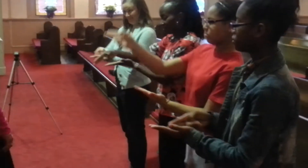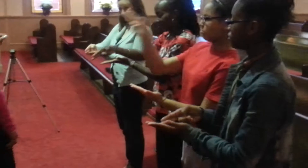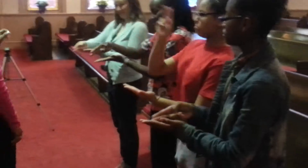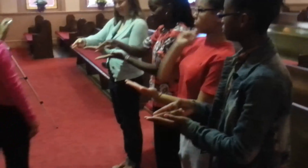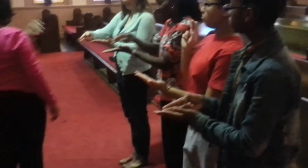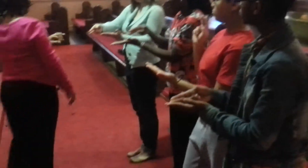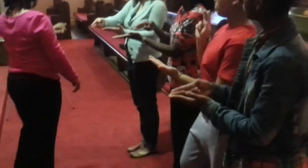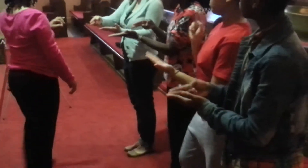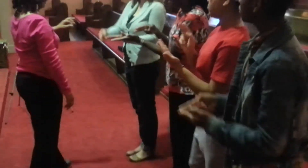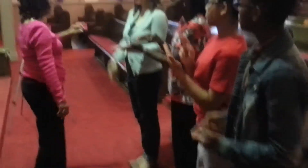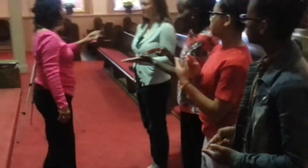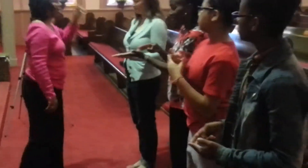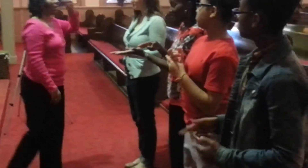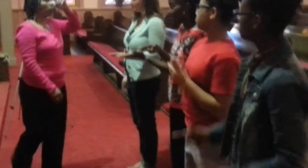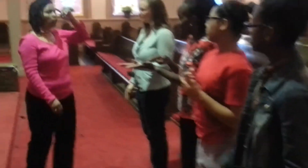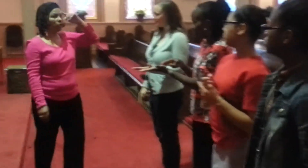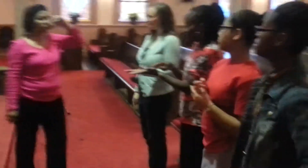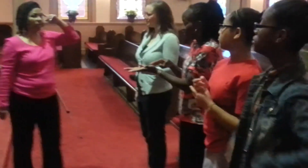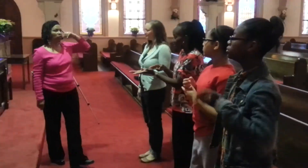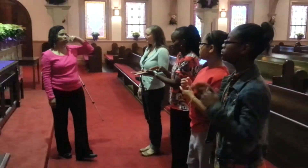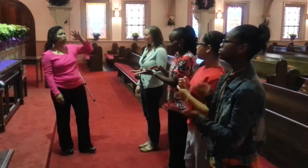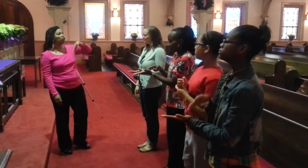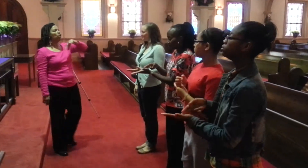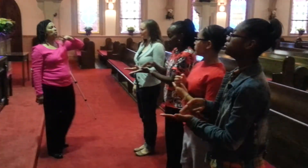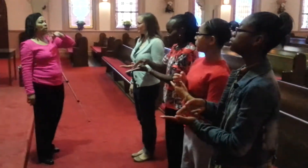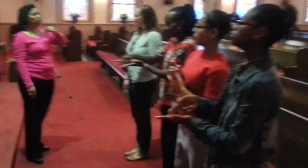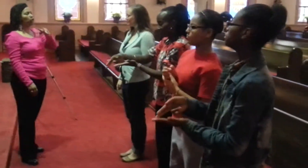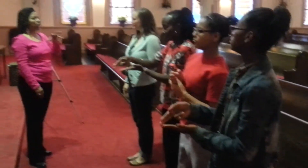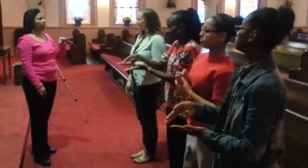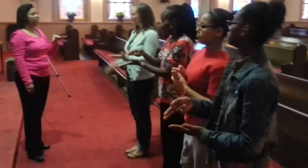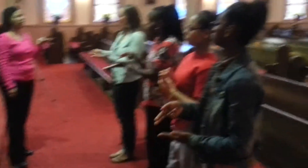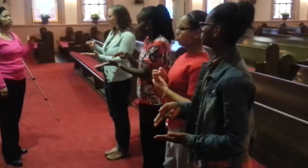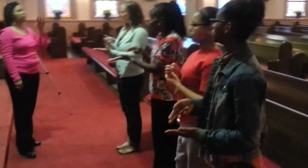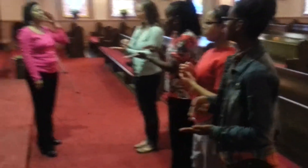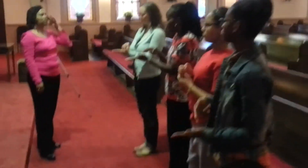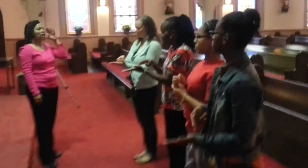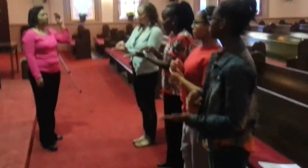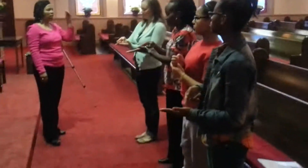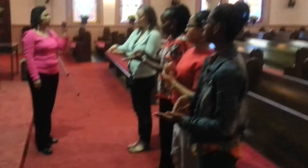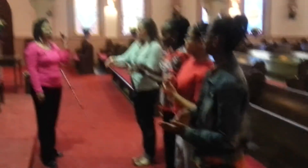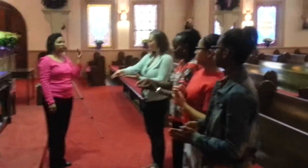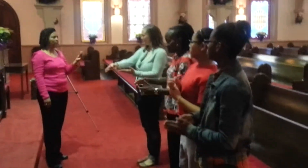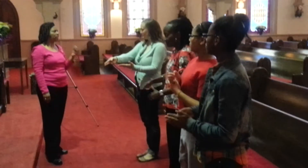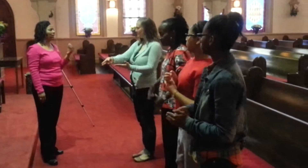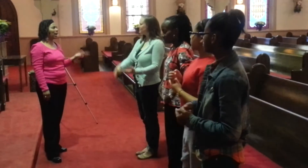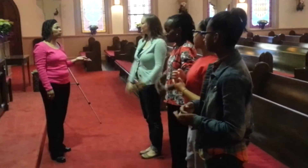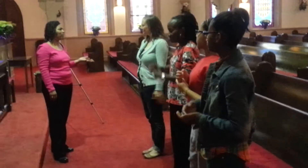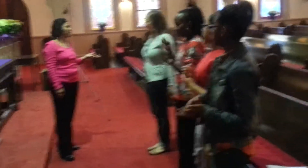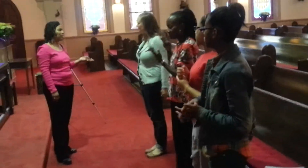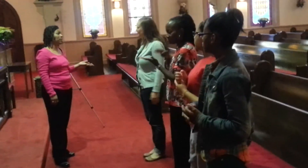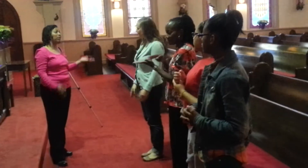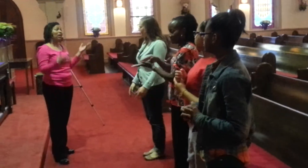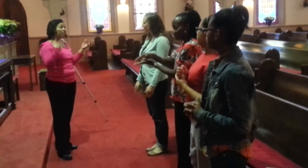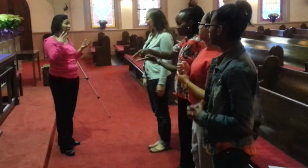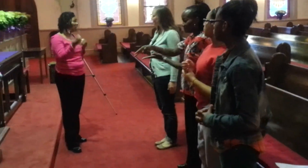you how to make a sign? Okay, that's what you need to be able to do. You practice your ABCs, because then you can ask somebody, how do I sign something? And they can